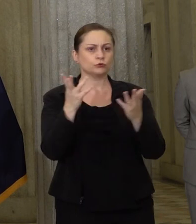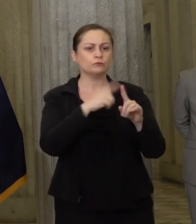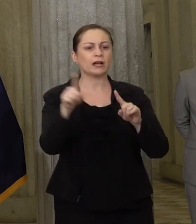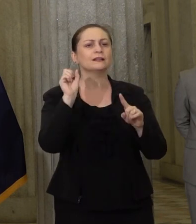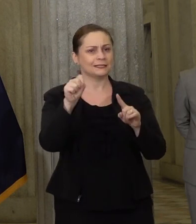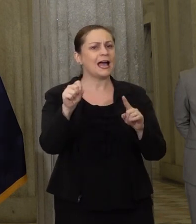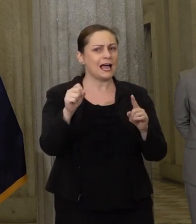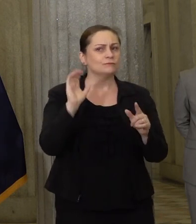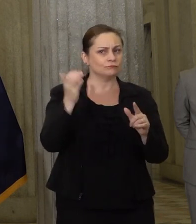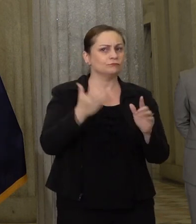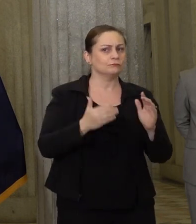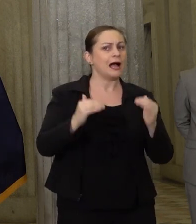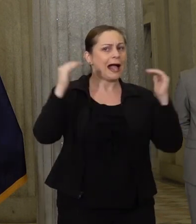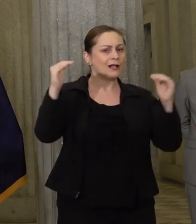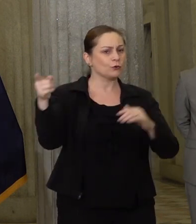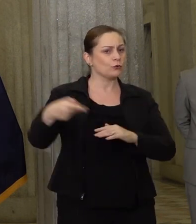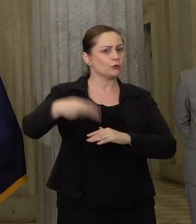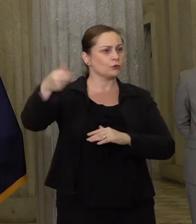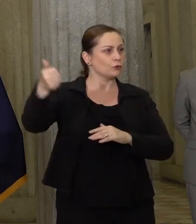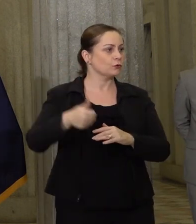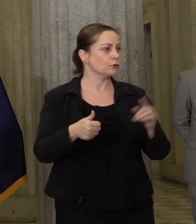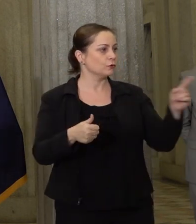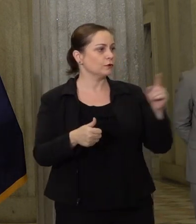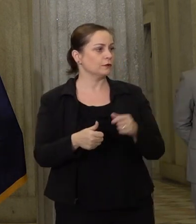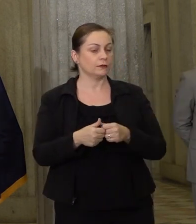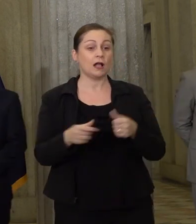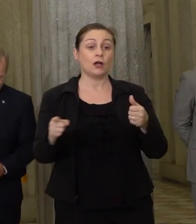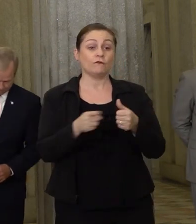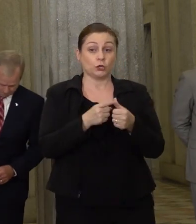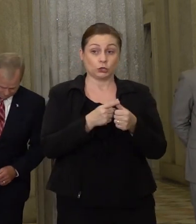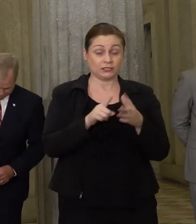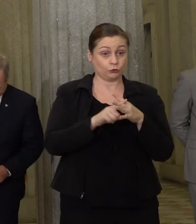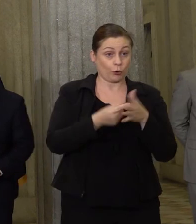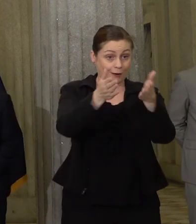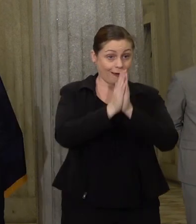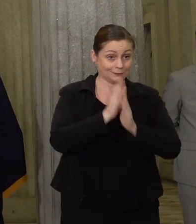that they're higher on the coast. Governor, since you first started asking